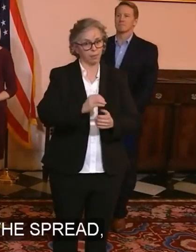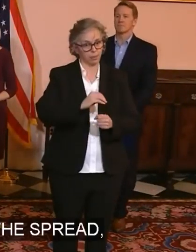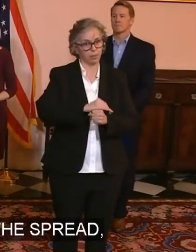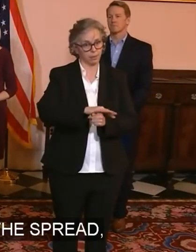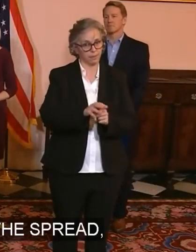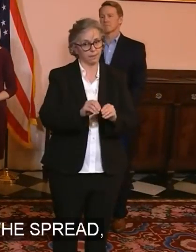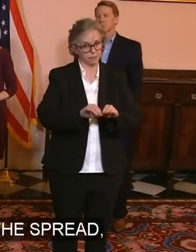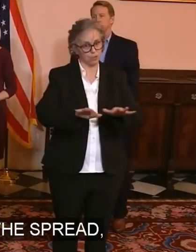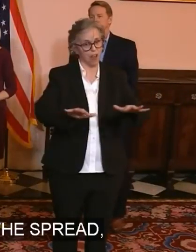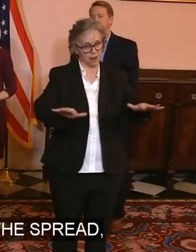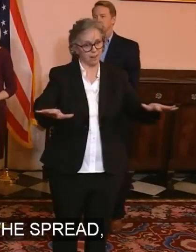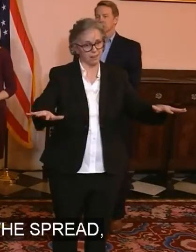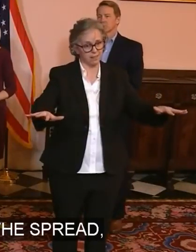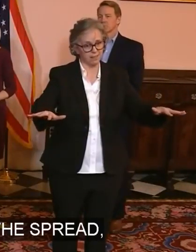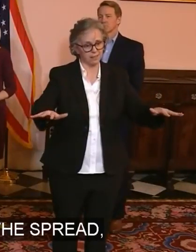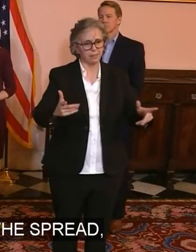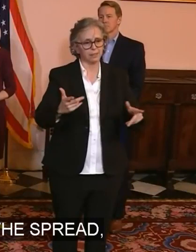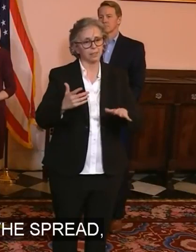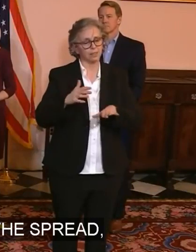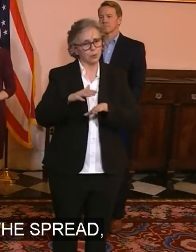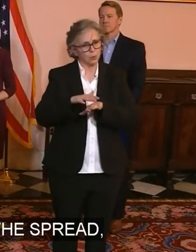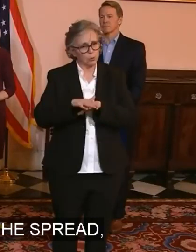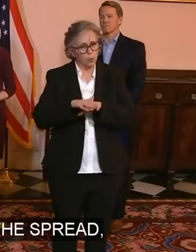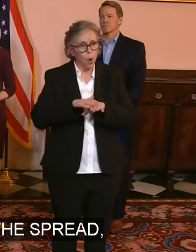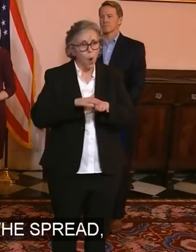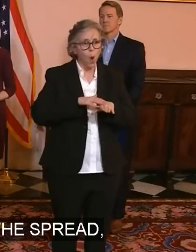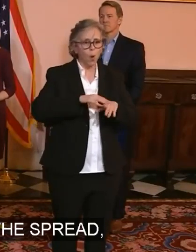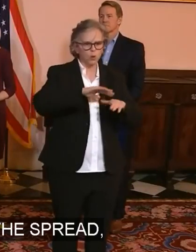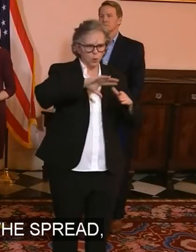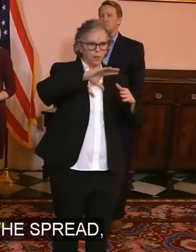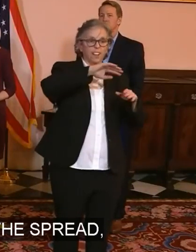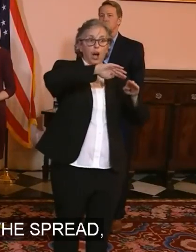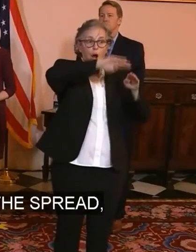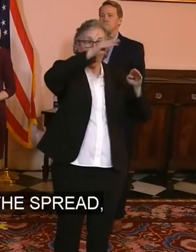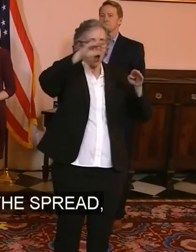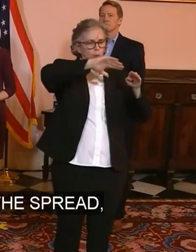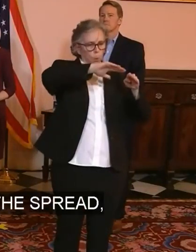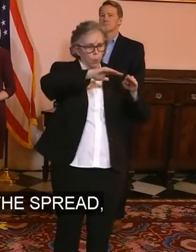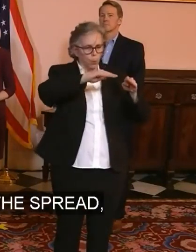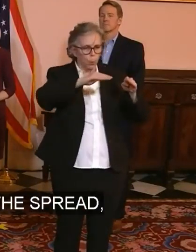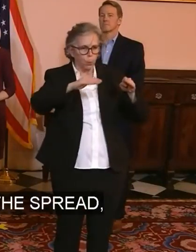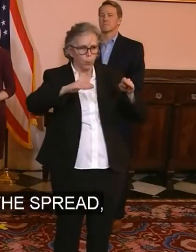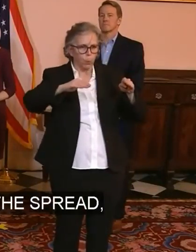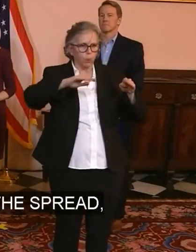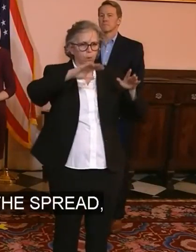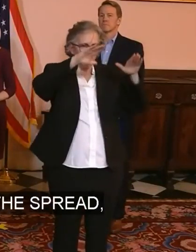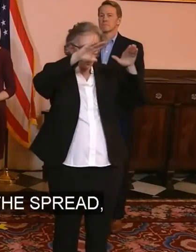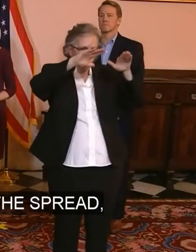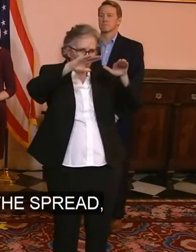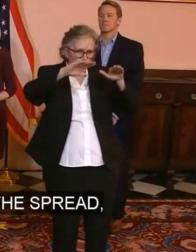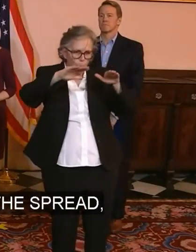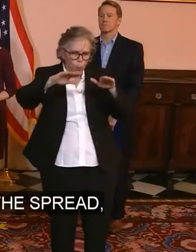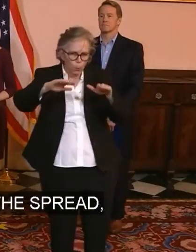slow it down, flatten that curve that we've talked so much about.